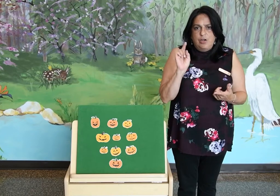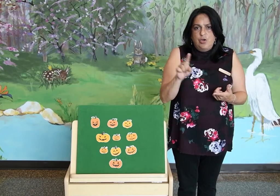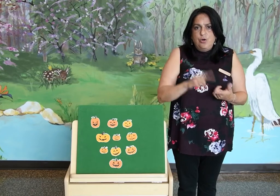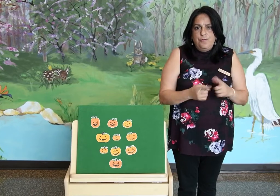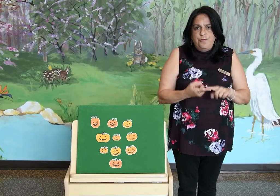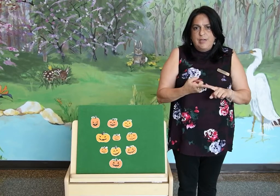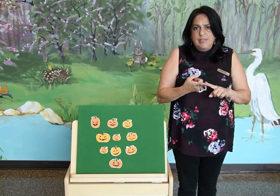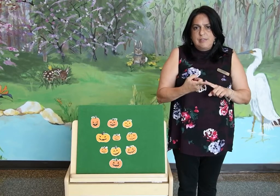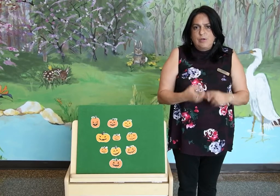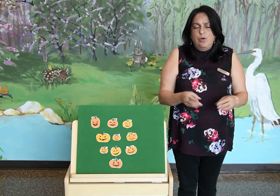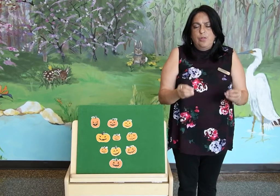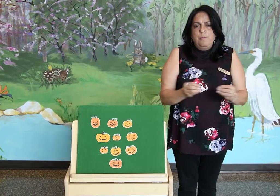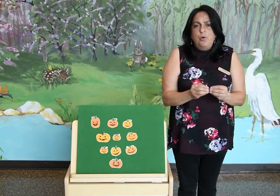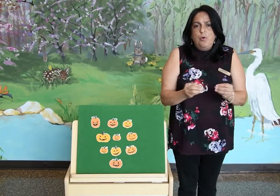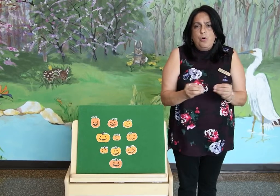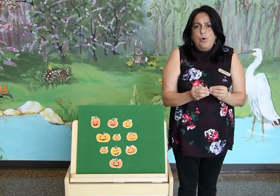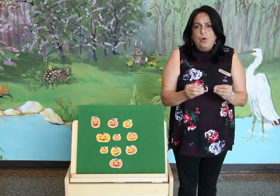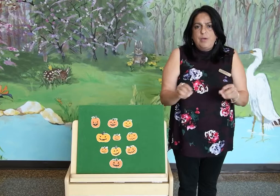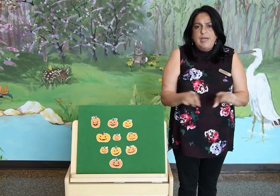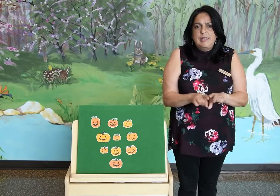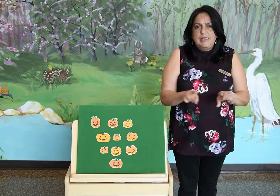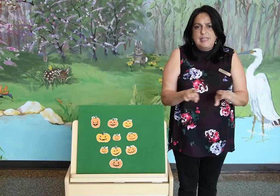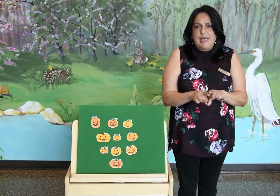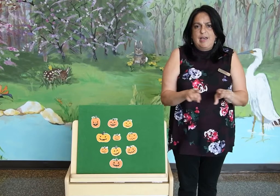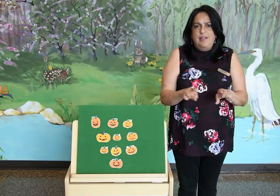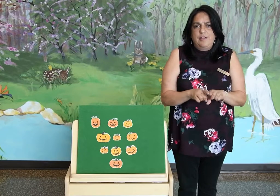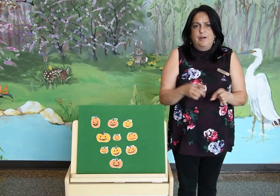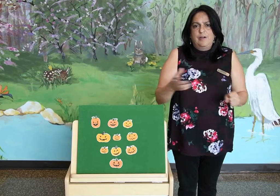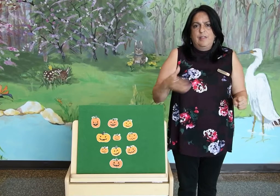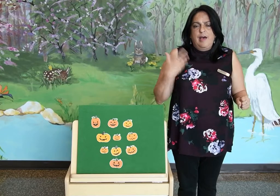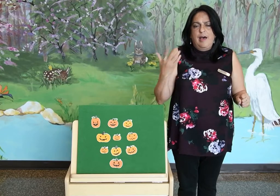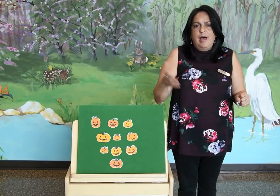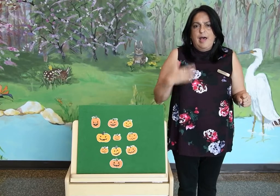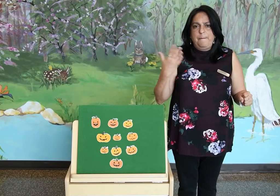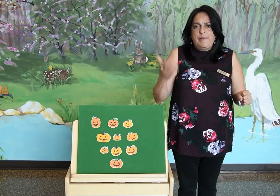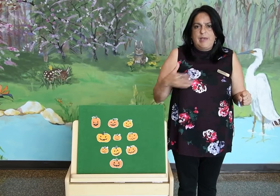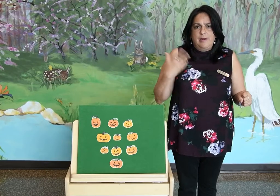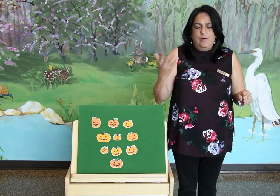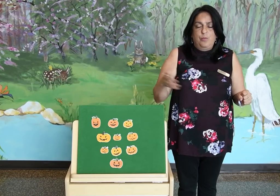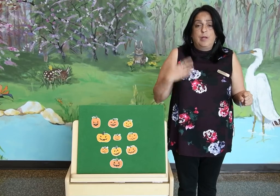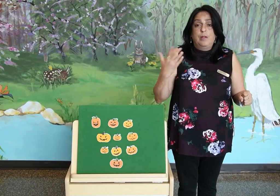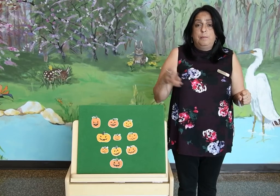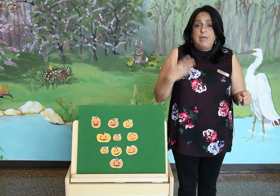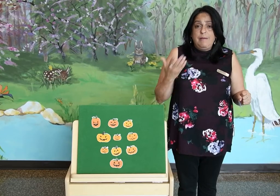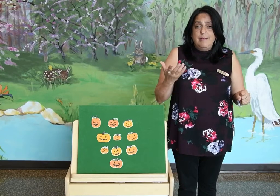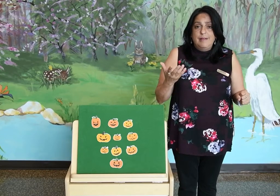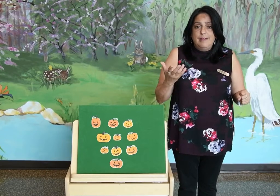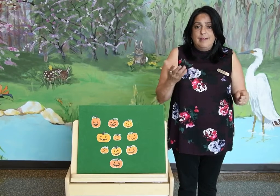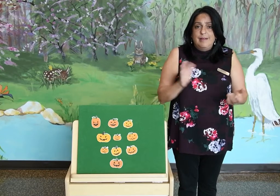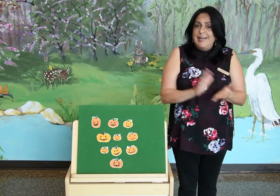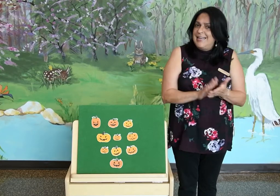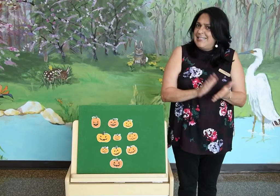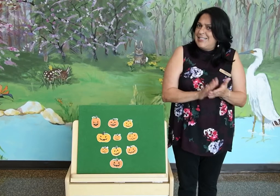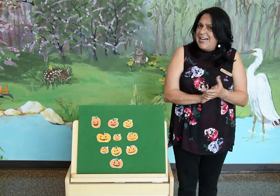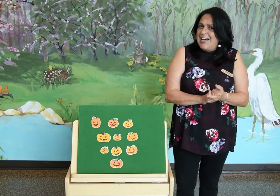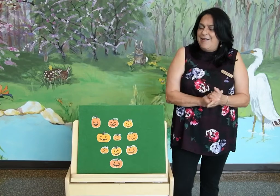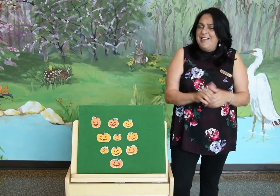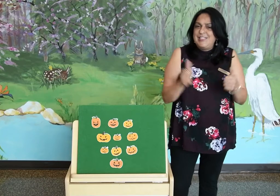your friends. Oh, the more we get together, the happier we'll be. Good job! Let's do it